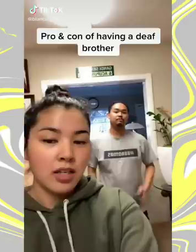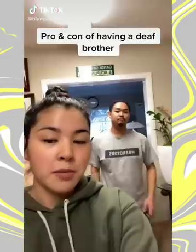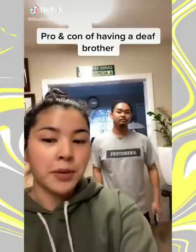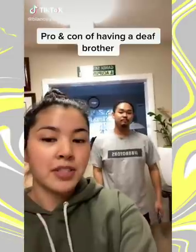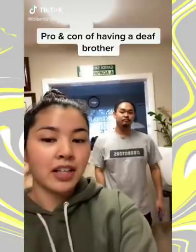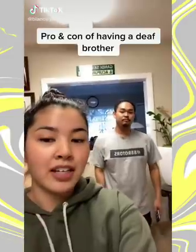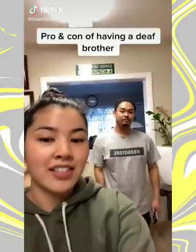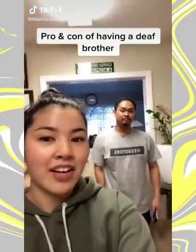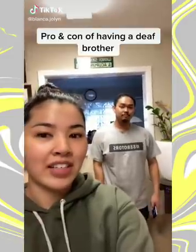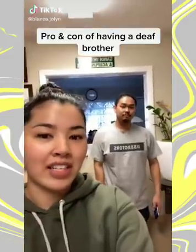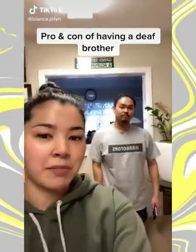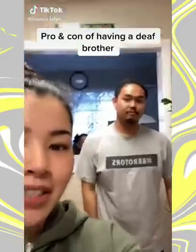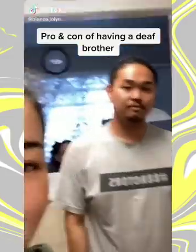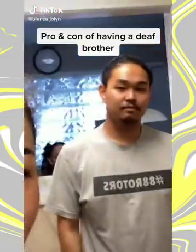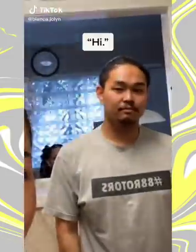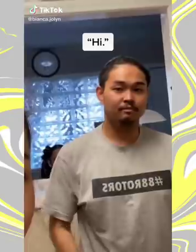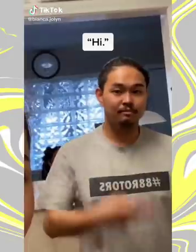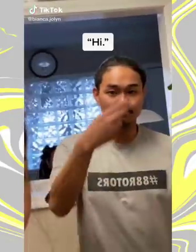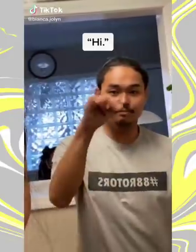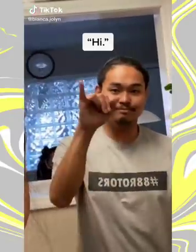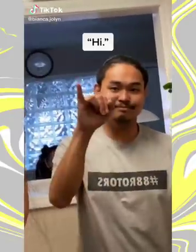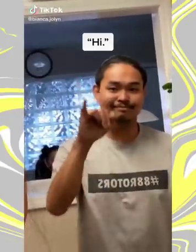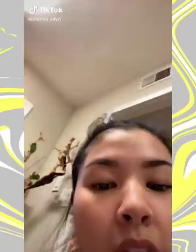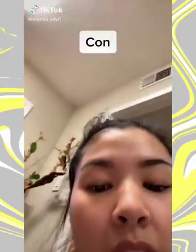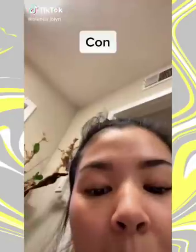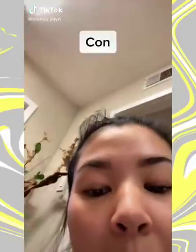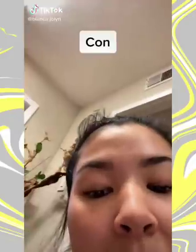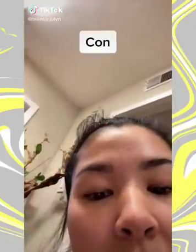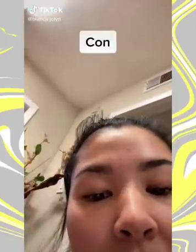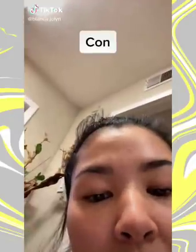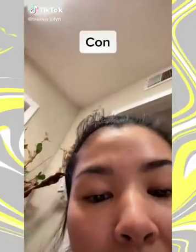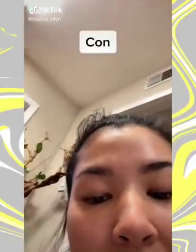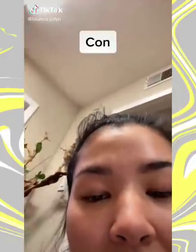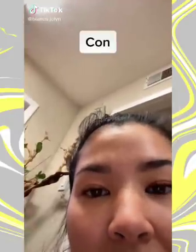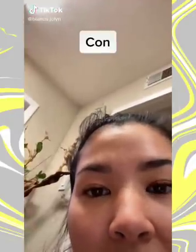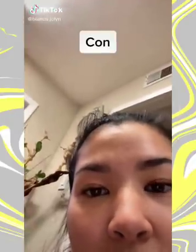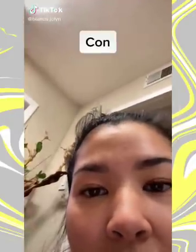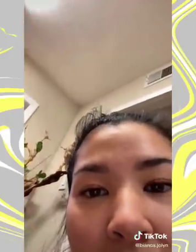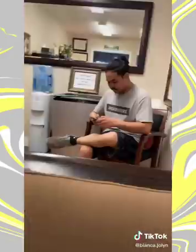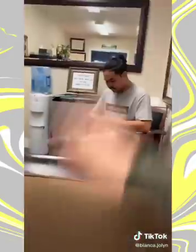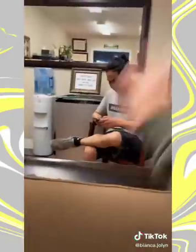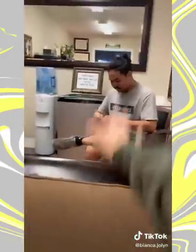Pros and cons of having a deaf brother. Sometimes it's hard for me to get his attention.